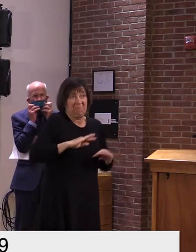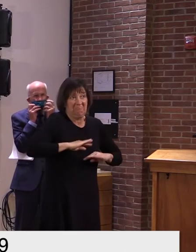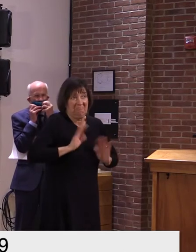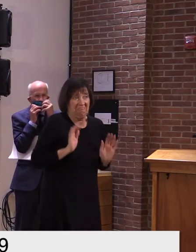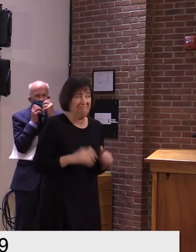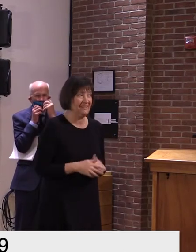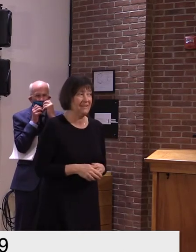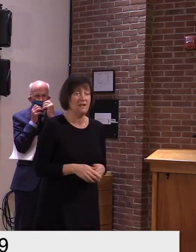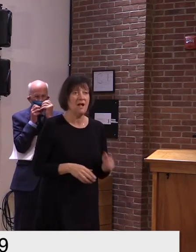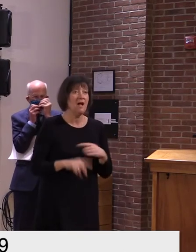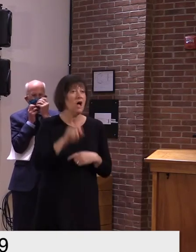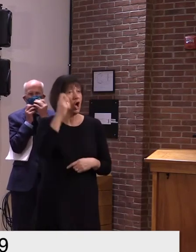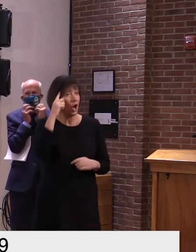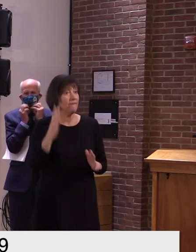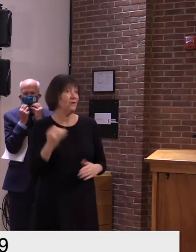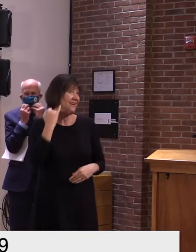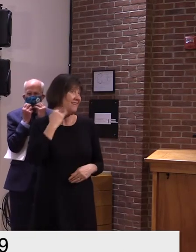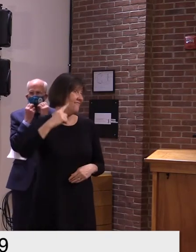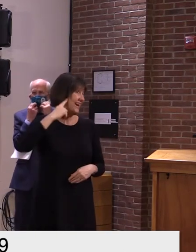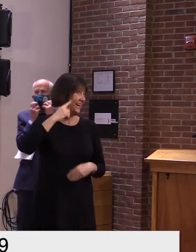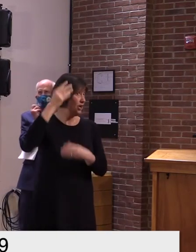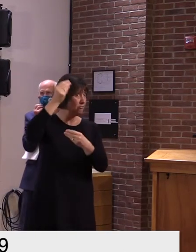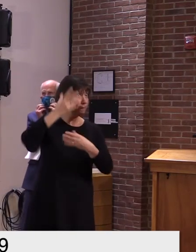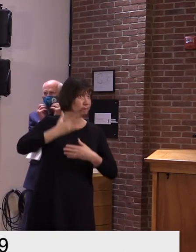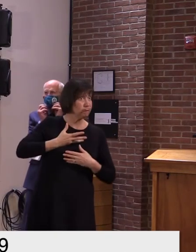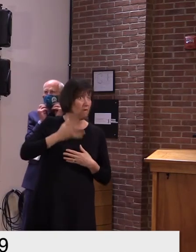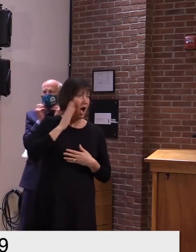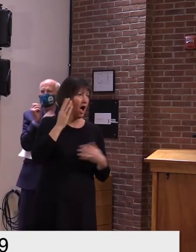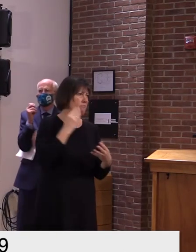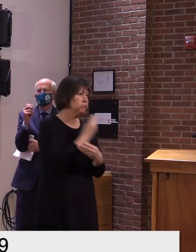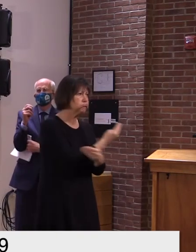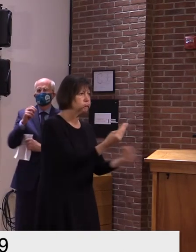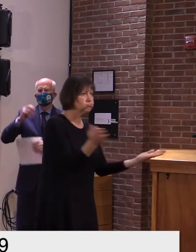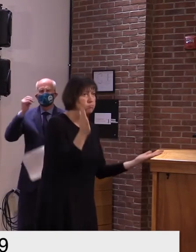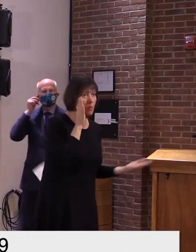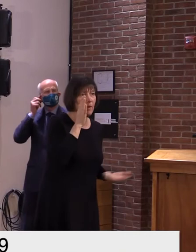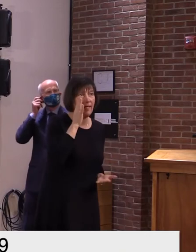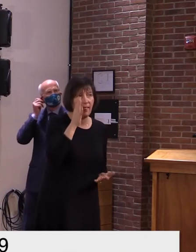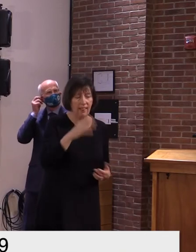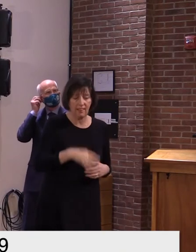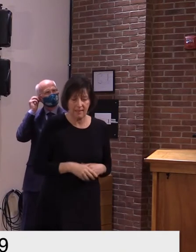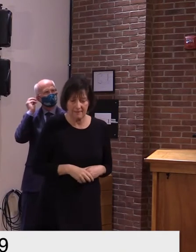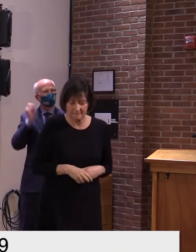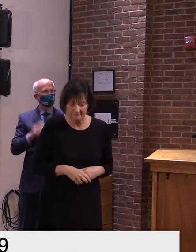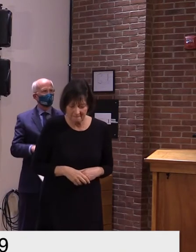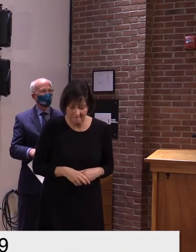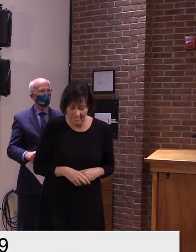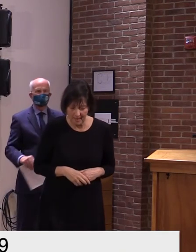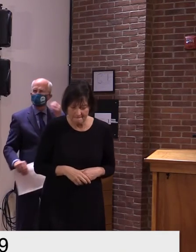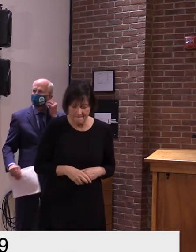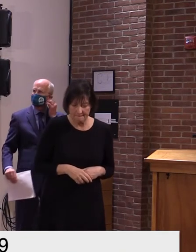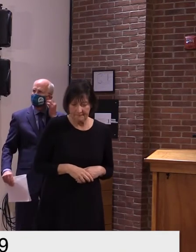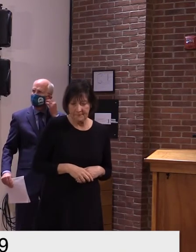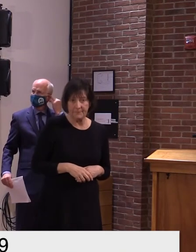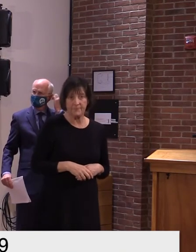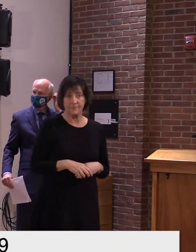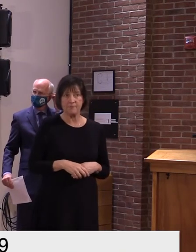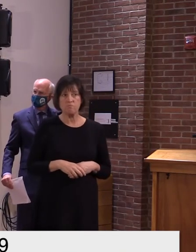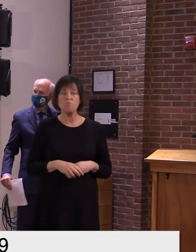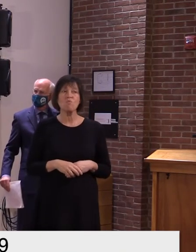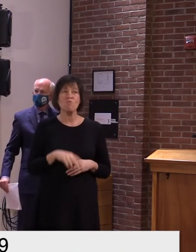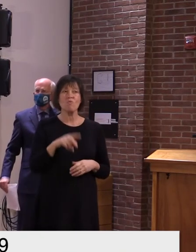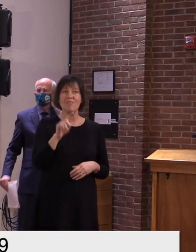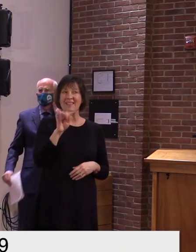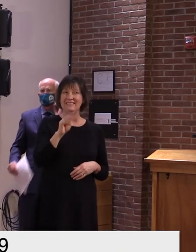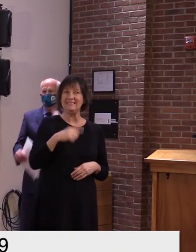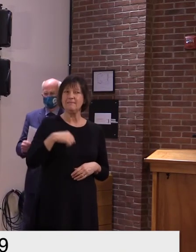Okay. Yeah, if we get more information. Yeah, Tim, if we get more information, we'll certainly send it your way. Yeah, there's a lot